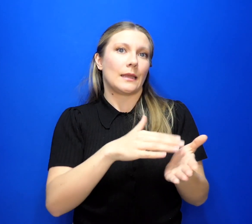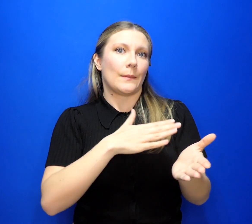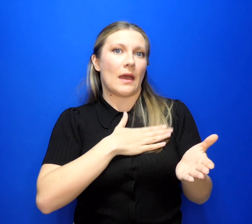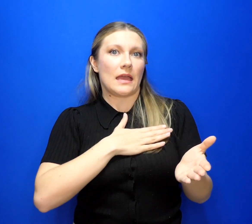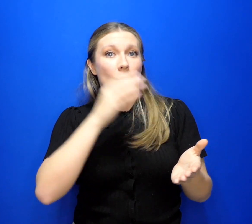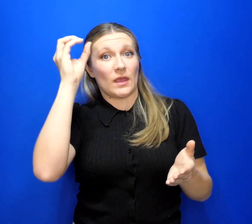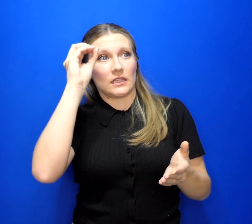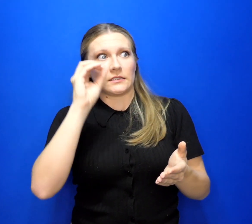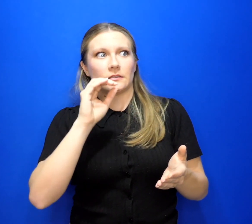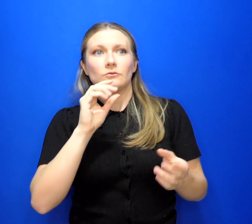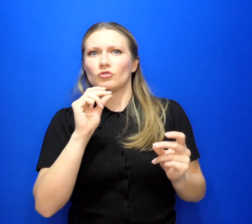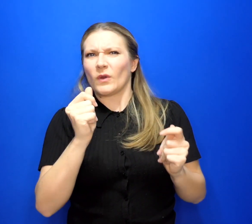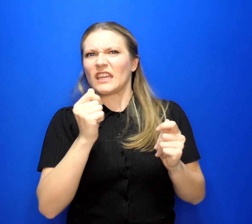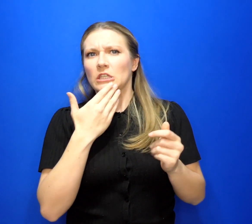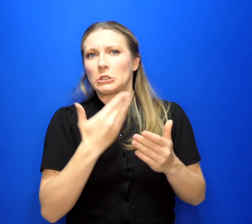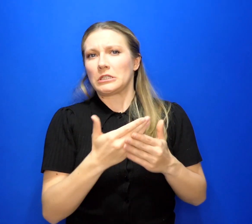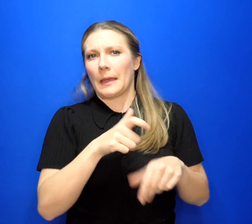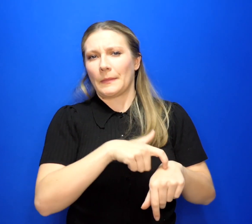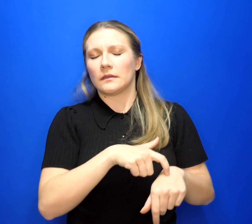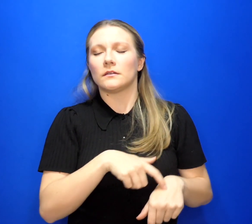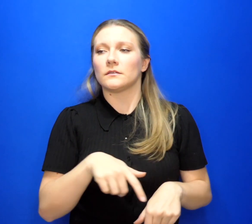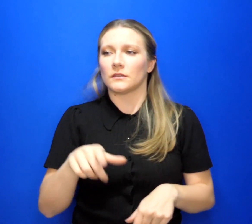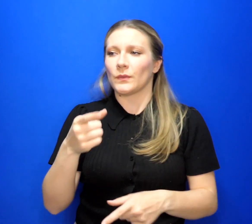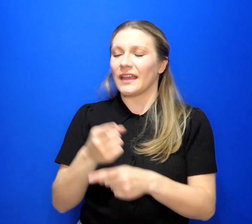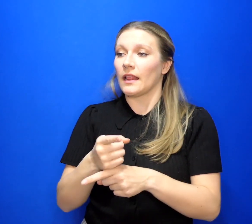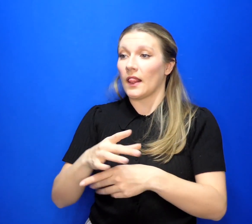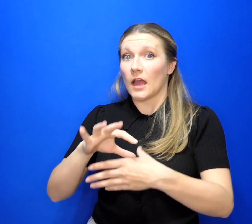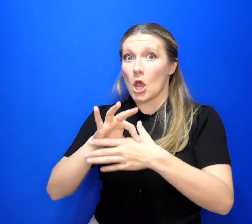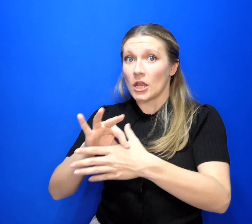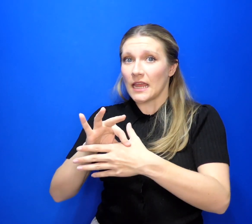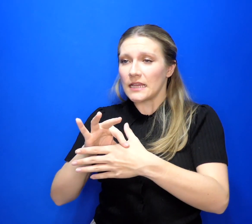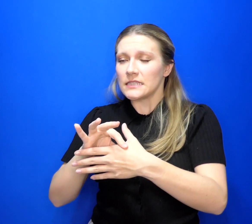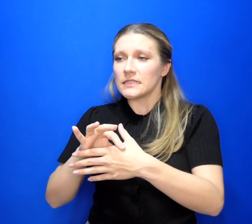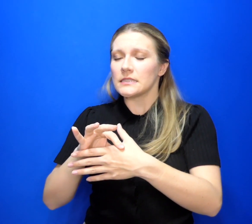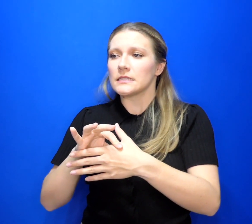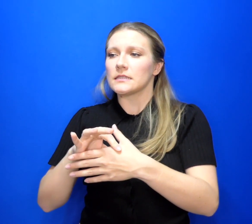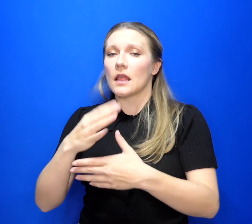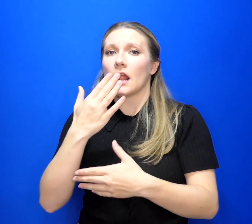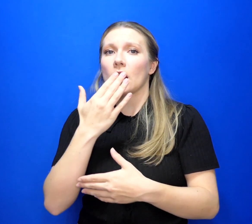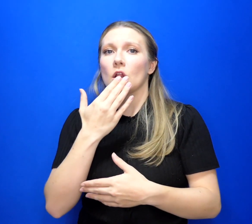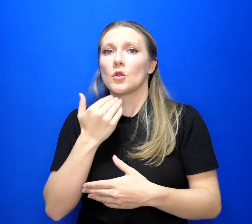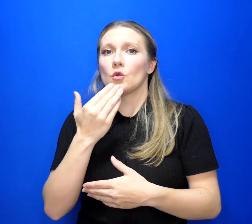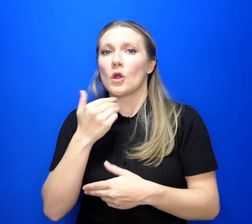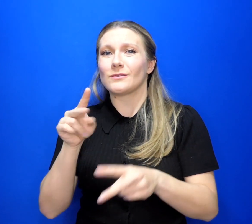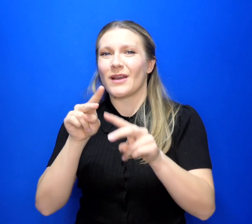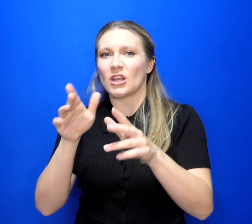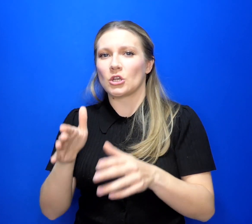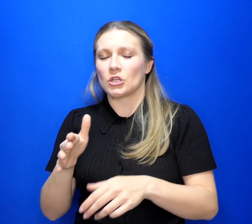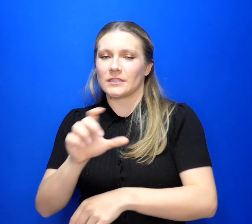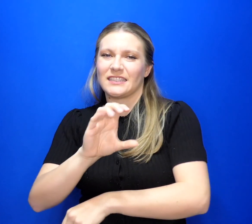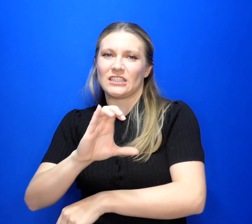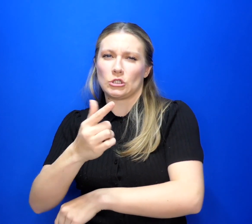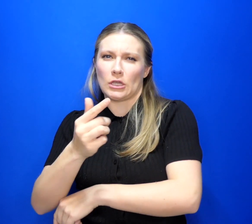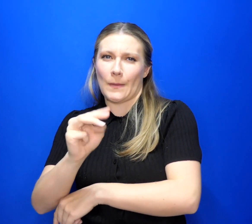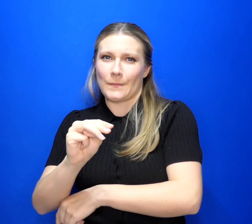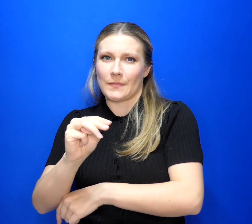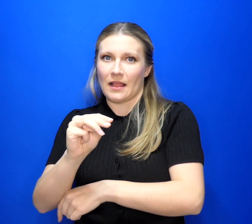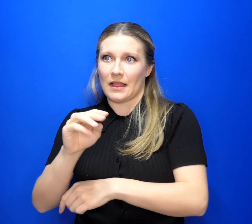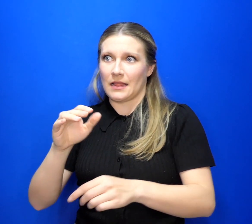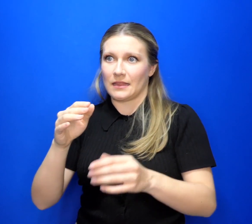in my opinion, pretty quick turnaround. Yeah. The context that the glucose monitor line gives you,